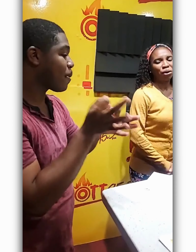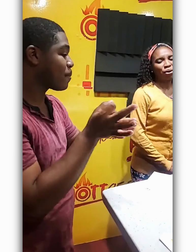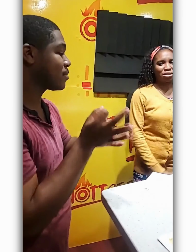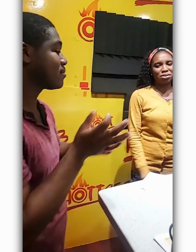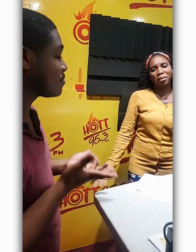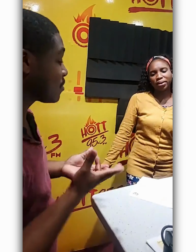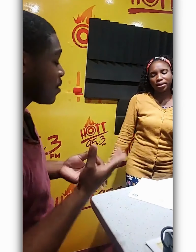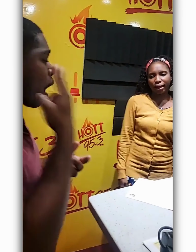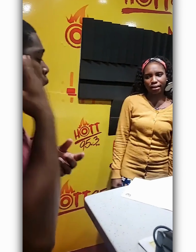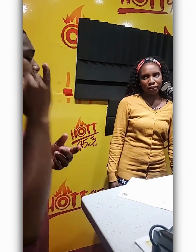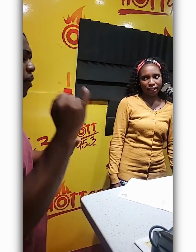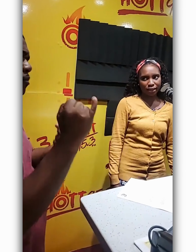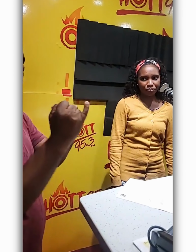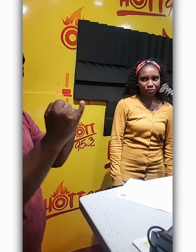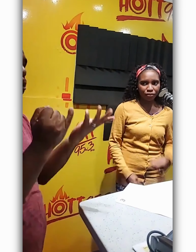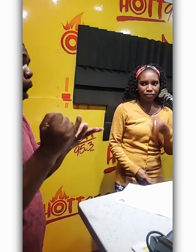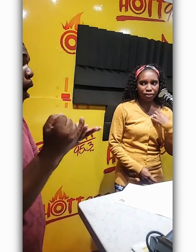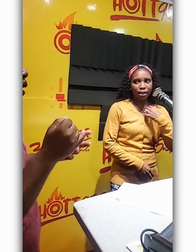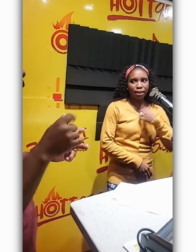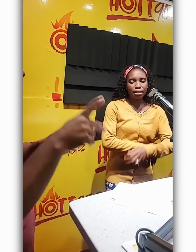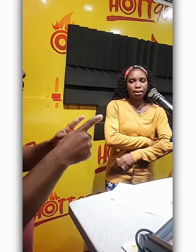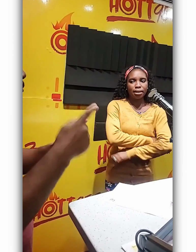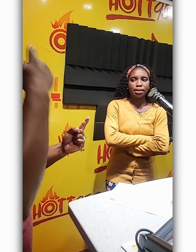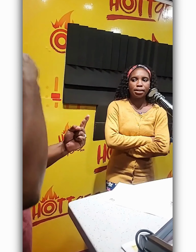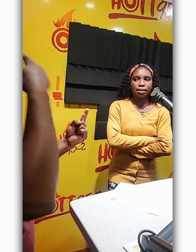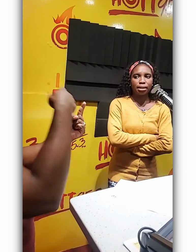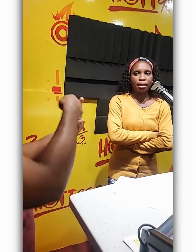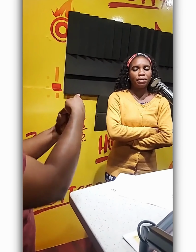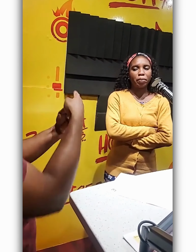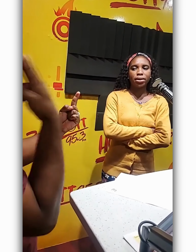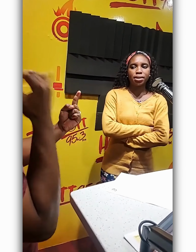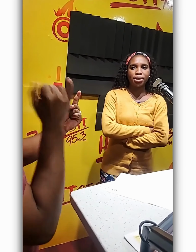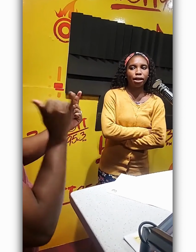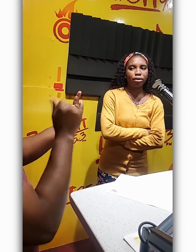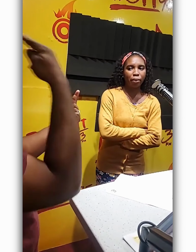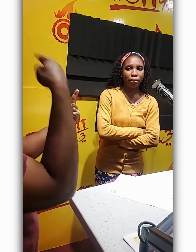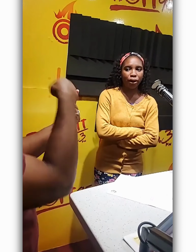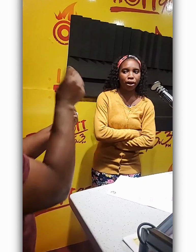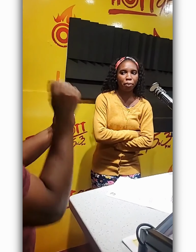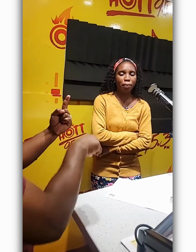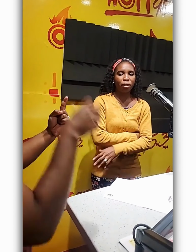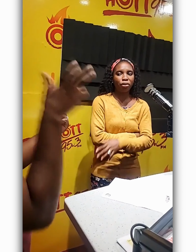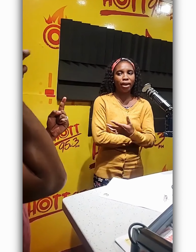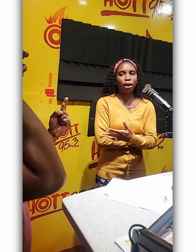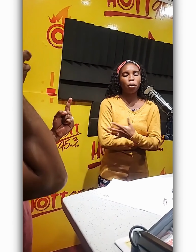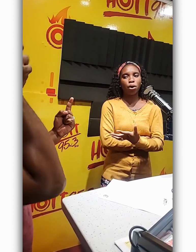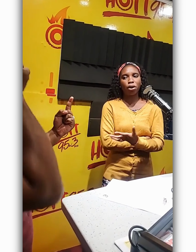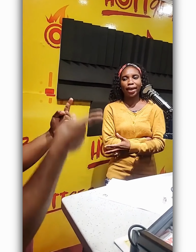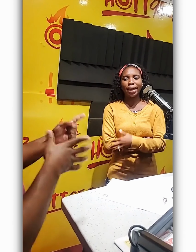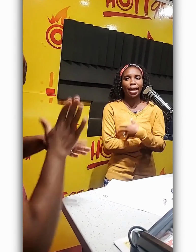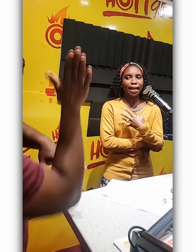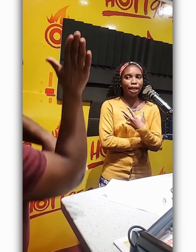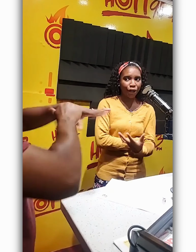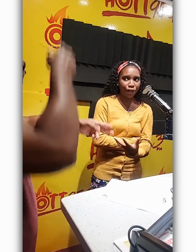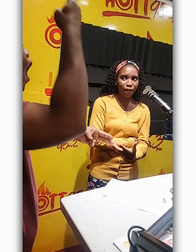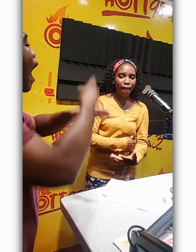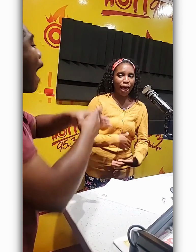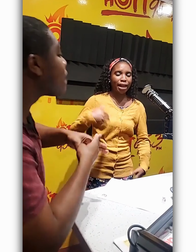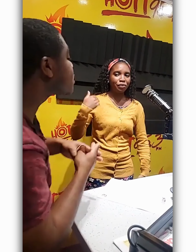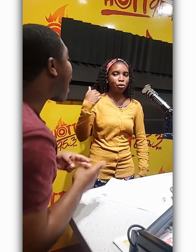Okay, so I'm going to explain. Yes, please. Thank you. If a person is hearing impaired, people think, oh, they can hear, and if you